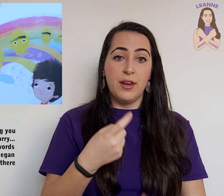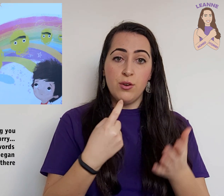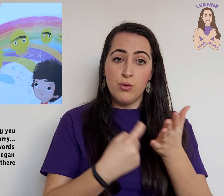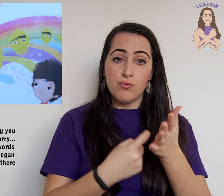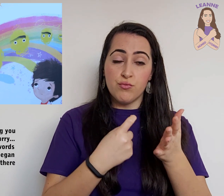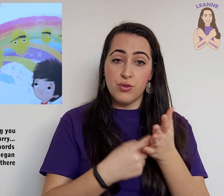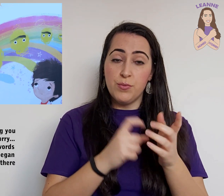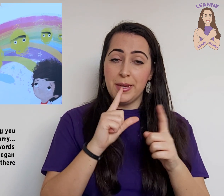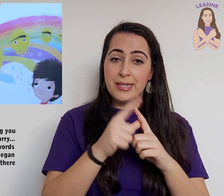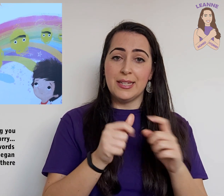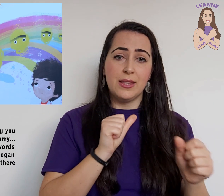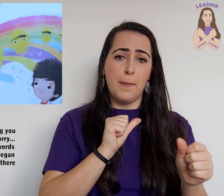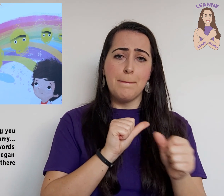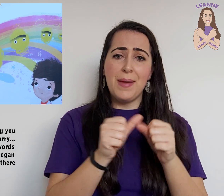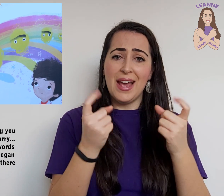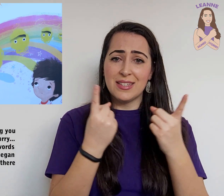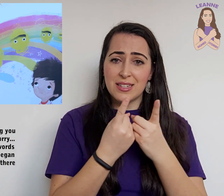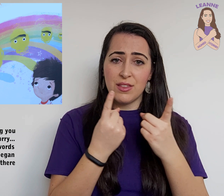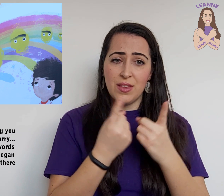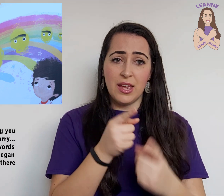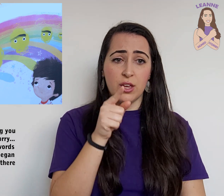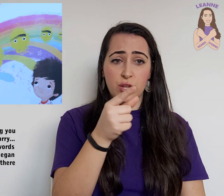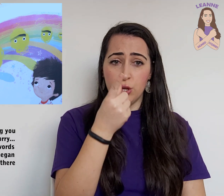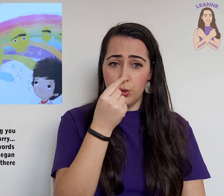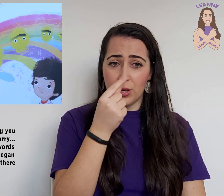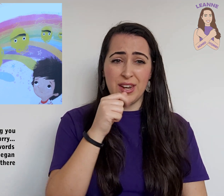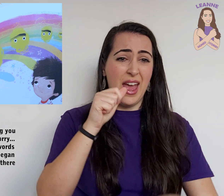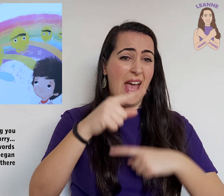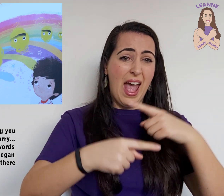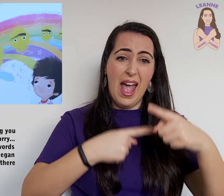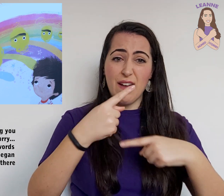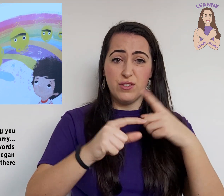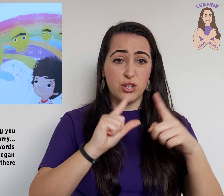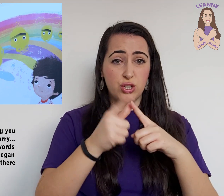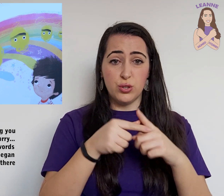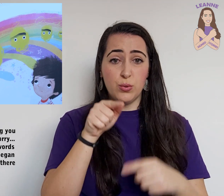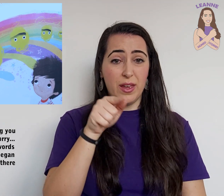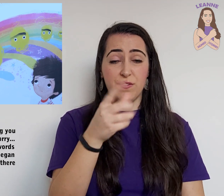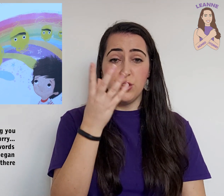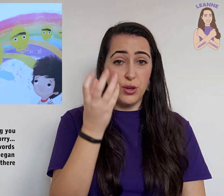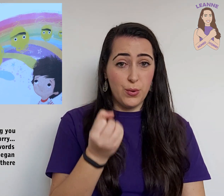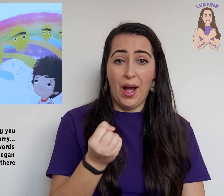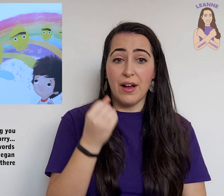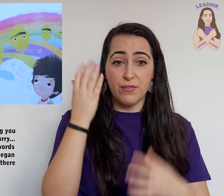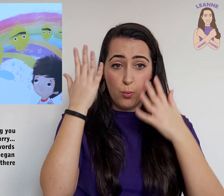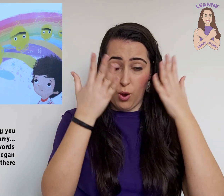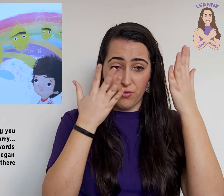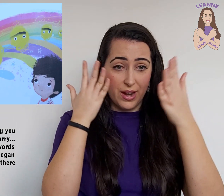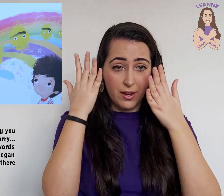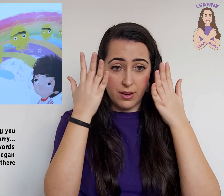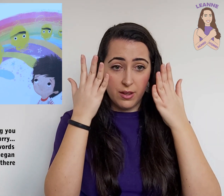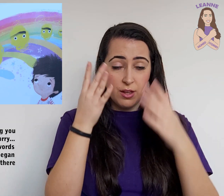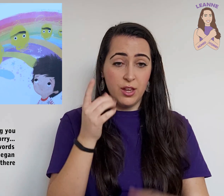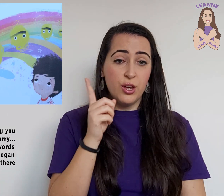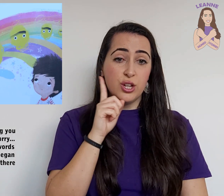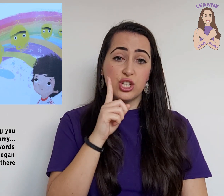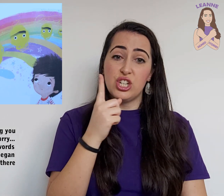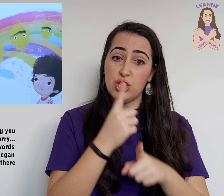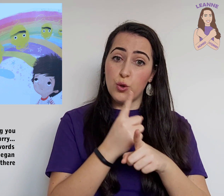Then Ruby did the best thing you can ever do if you have a worry. She